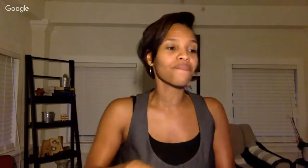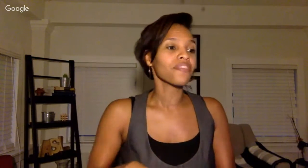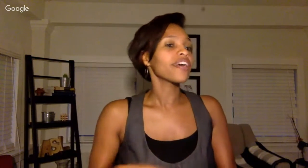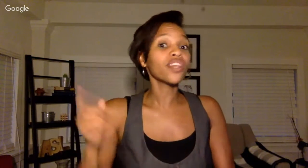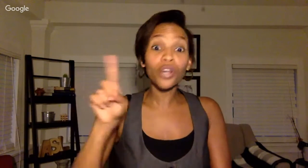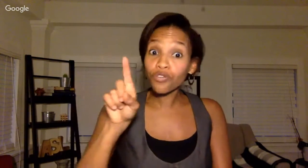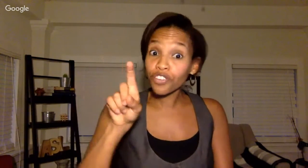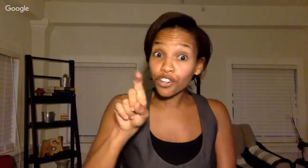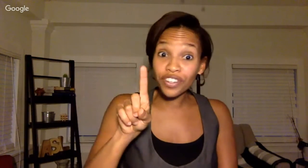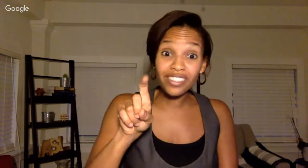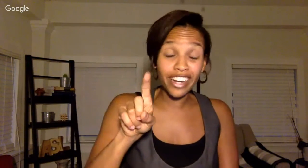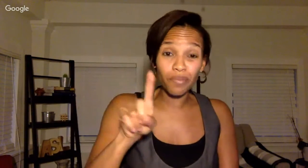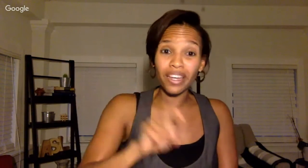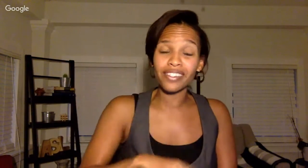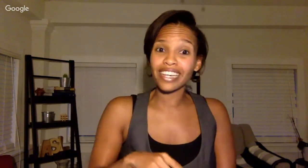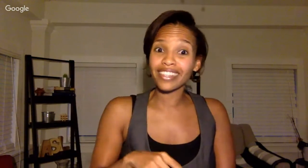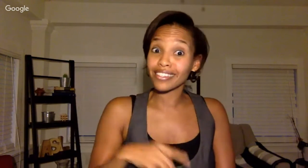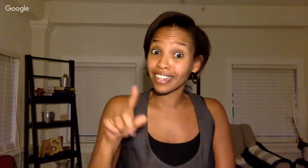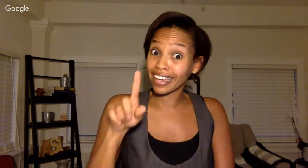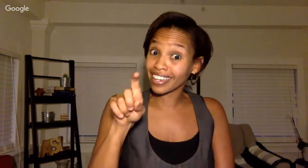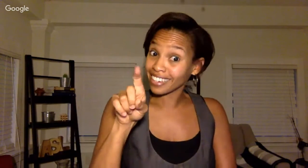And the wiggle finger fits there because it's like this, like,